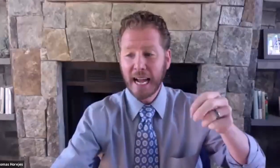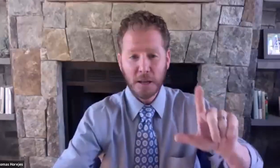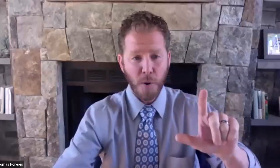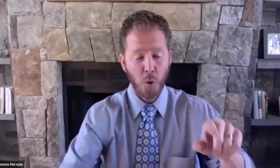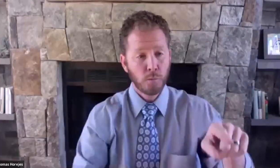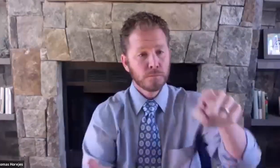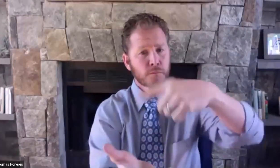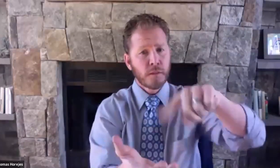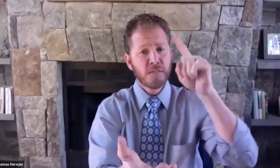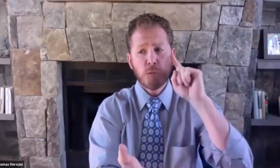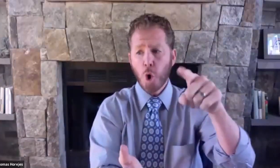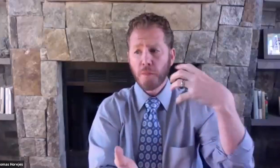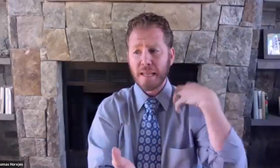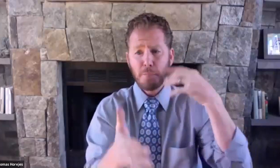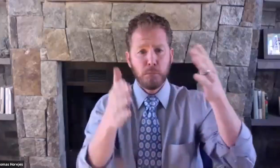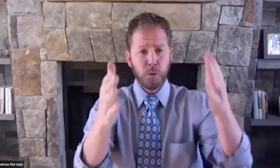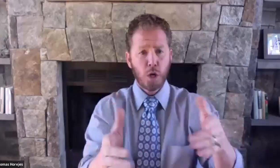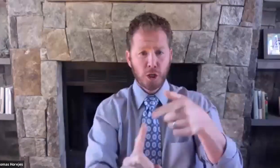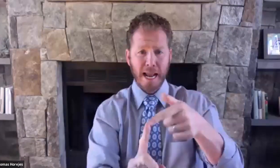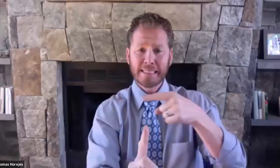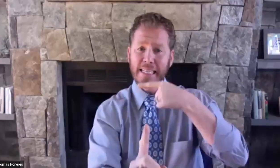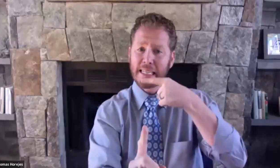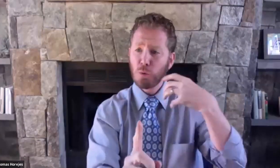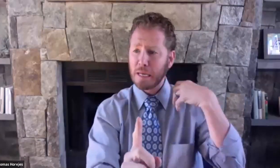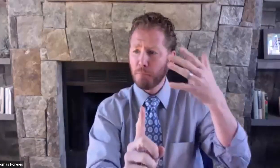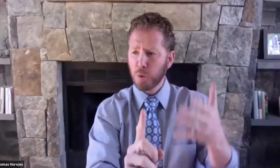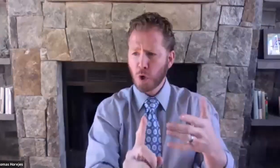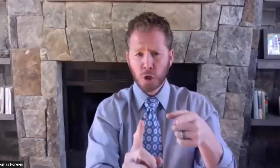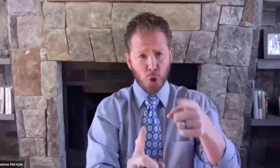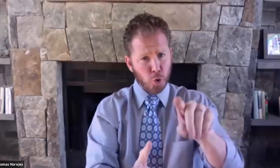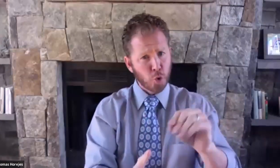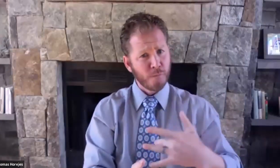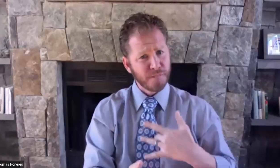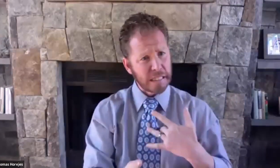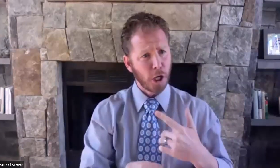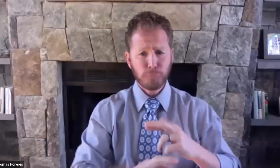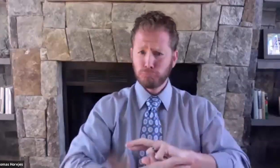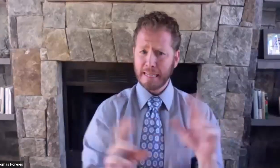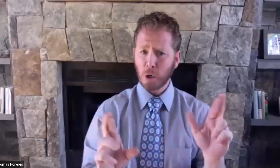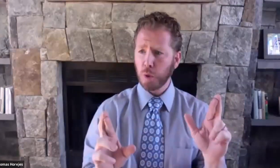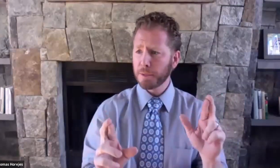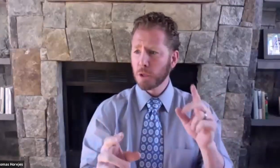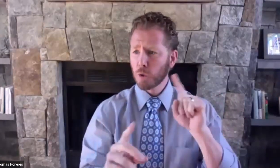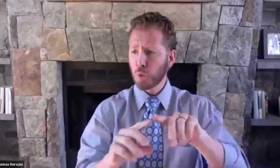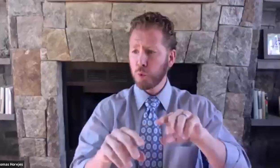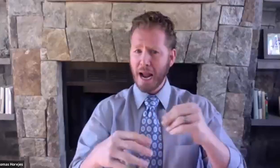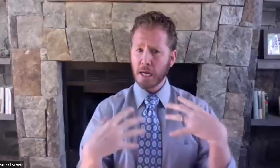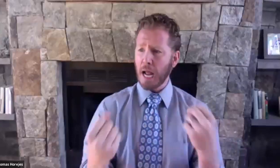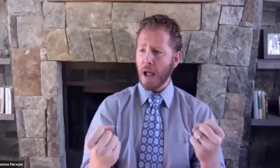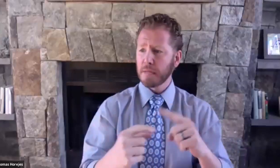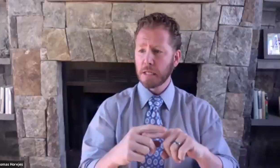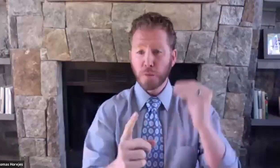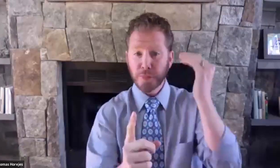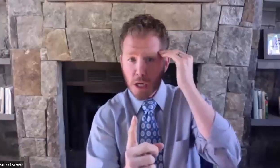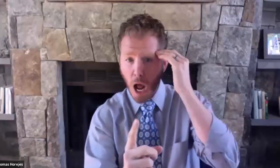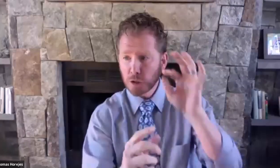then we'll begin with our panelists. The second poll says, as a hearing employer, do you